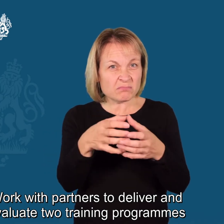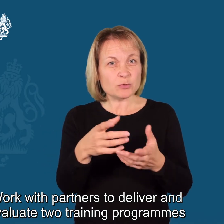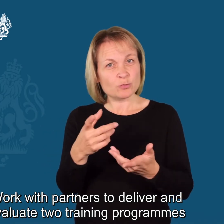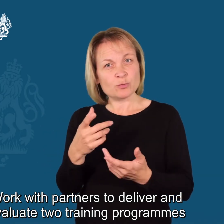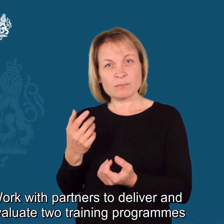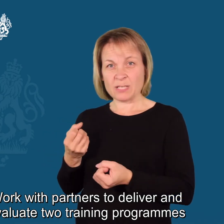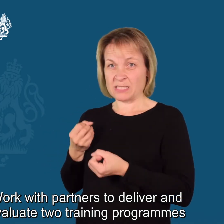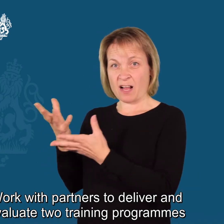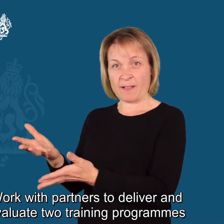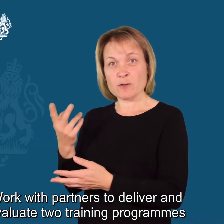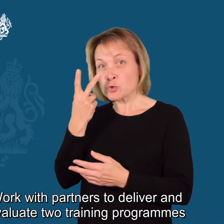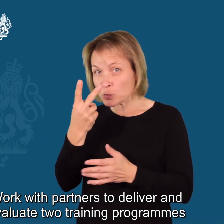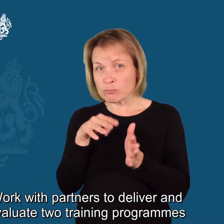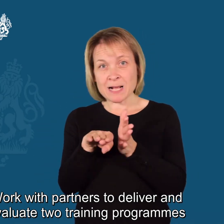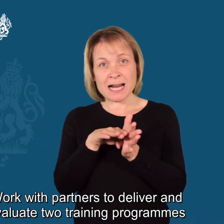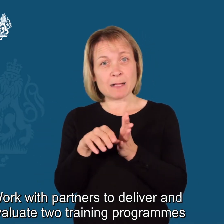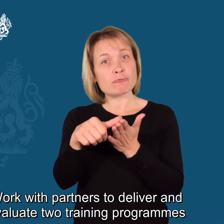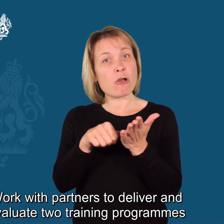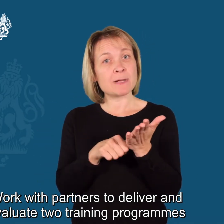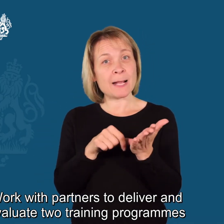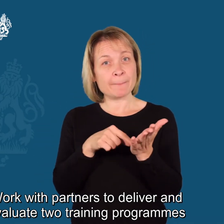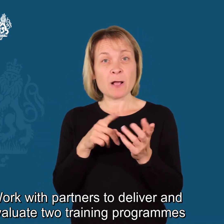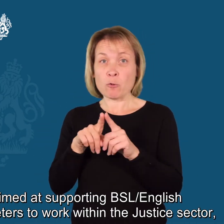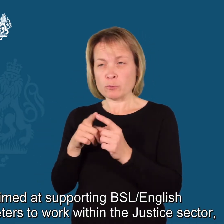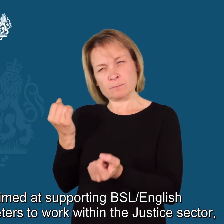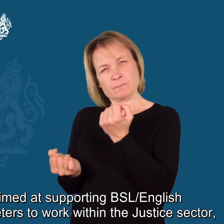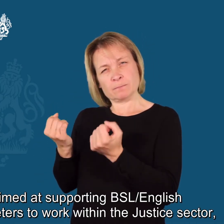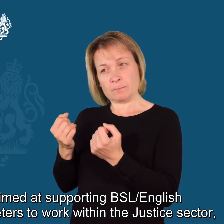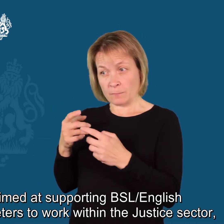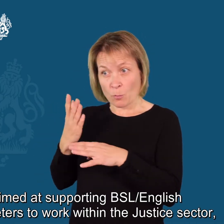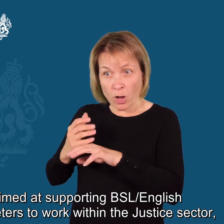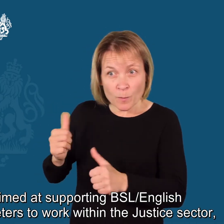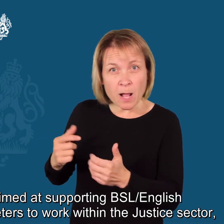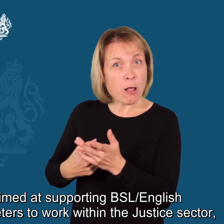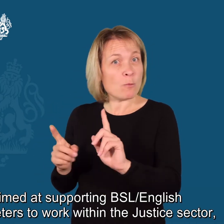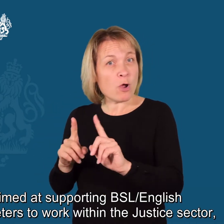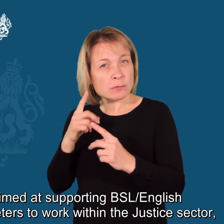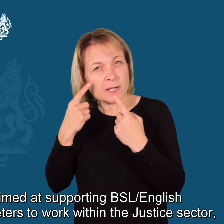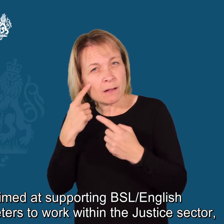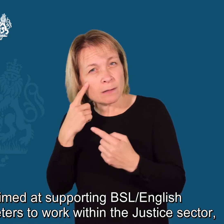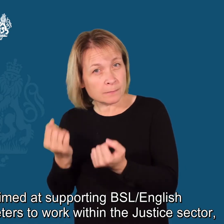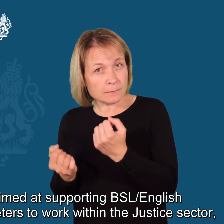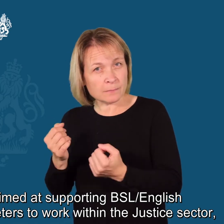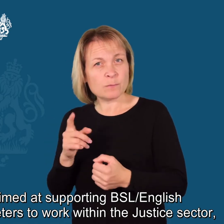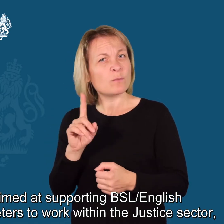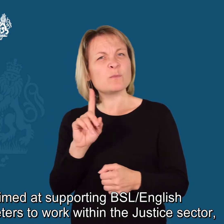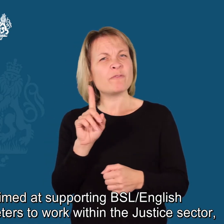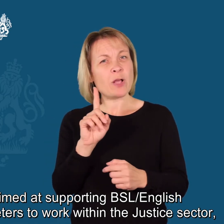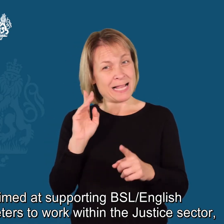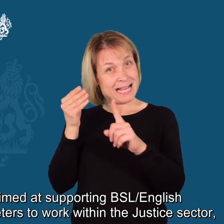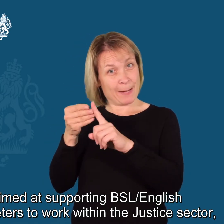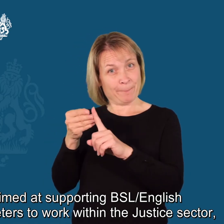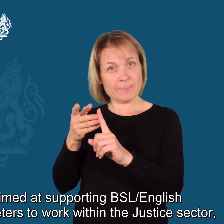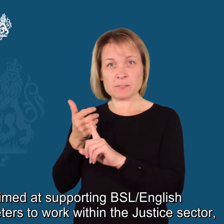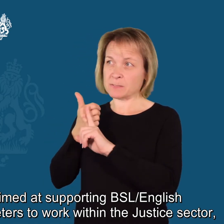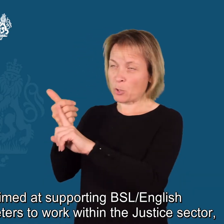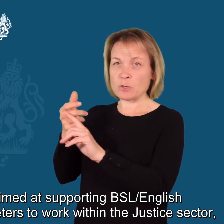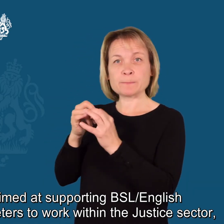Work with partners to deliver and evaluate 2 training programmes, and it's supporting BSL English interpreters to work within the justice